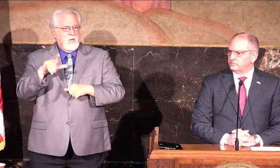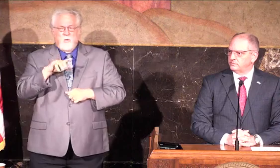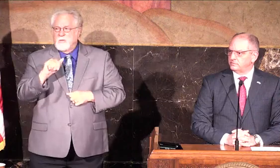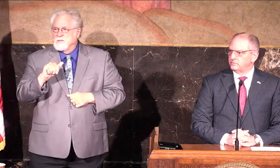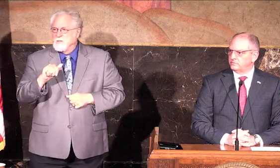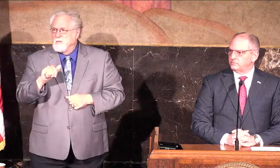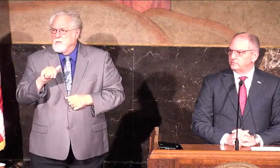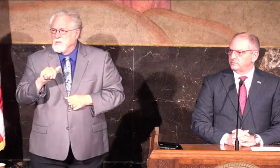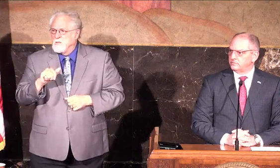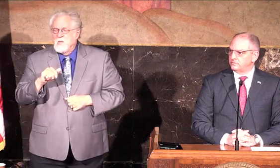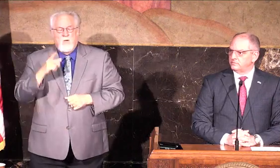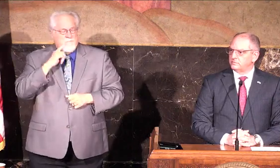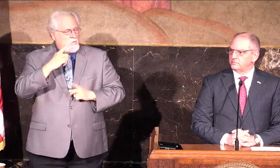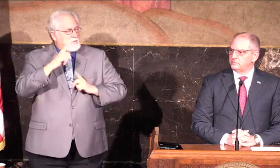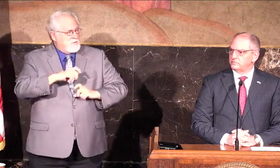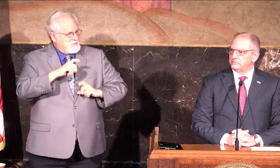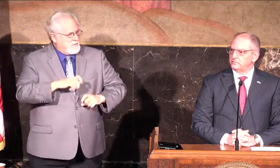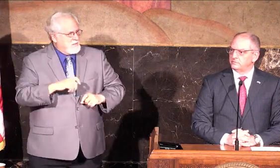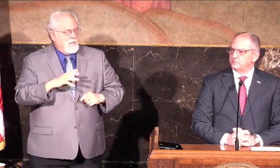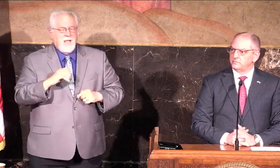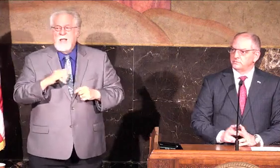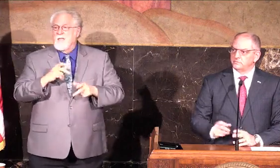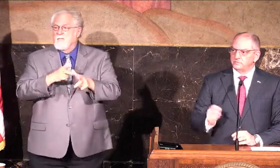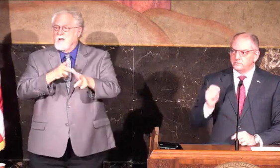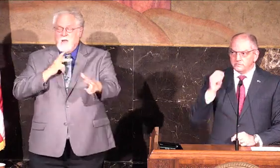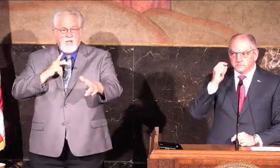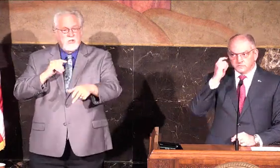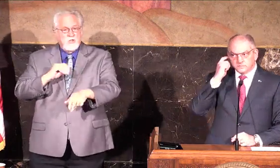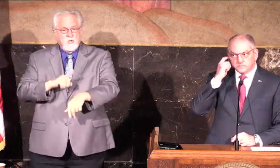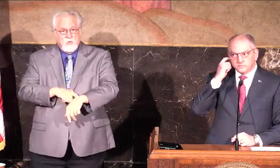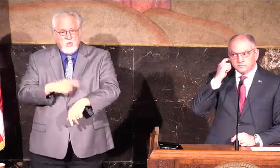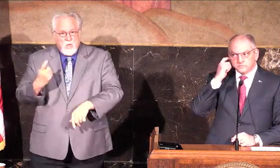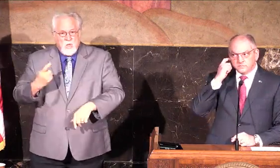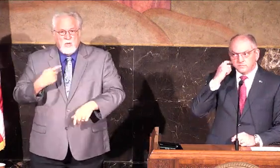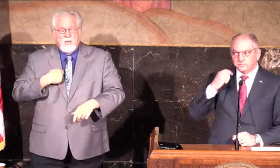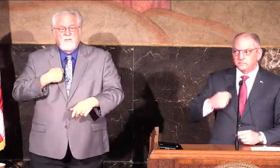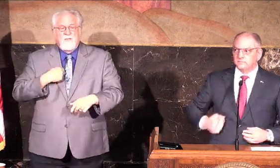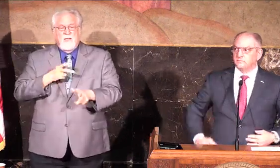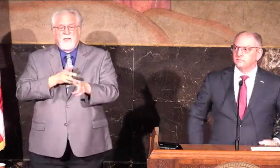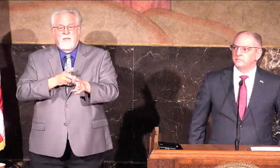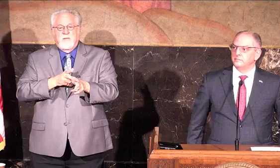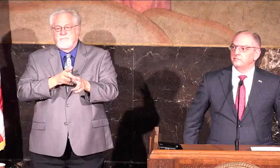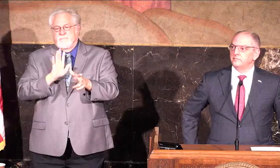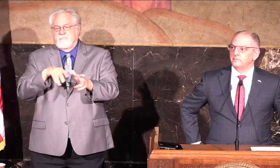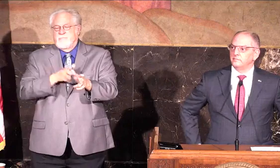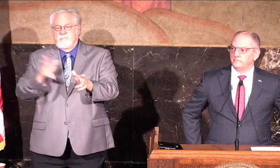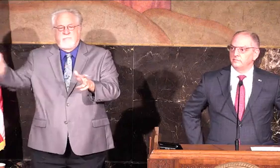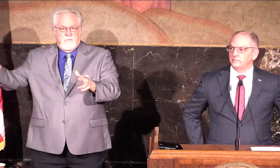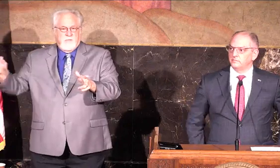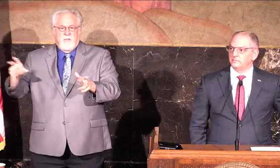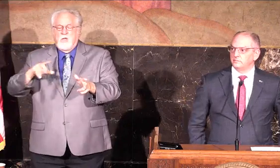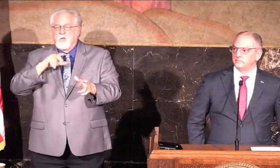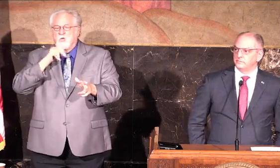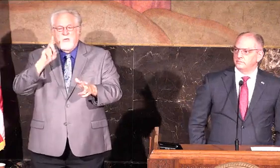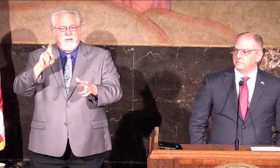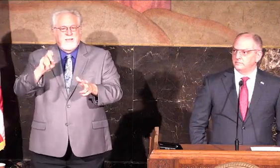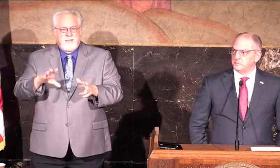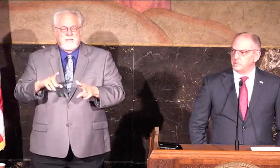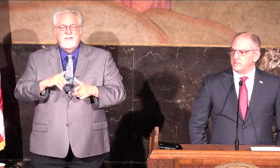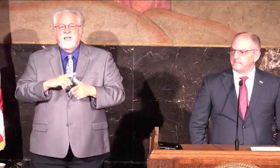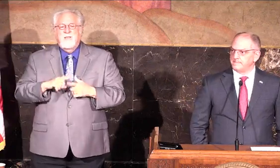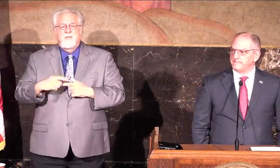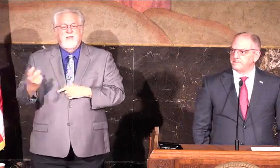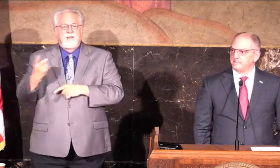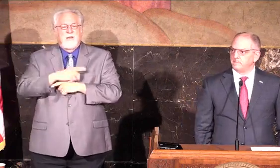times in this area, to get a test. And whether the lines be too long or something else, they get out of line, leave, do not test regardless, and days